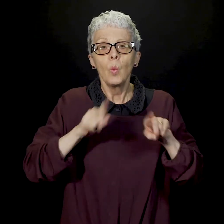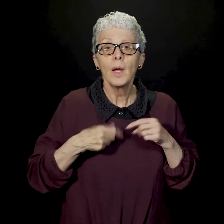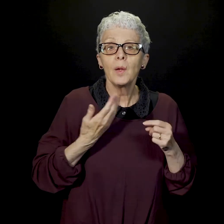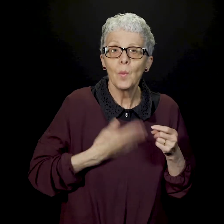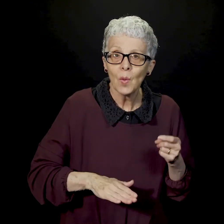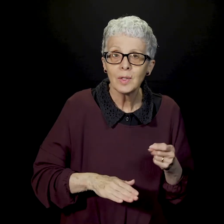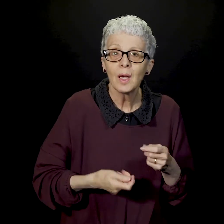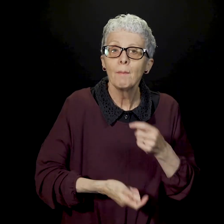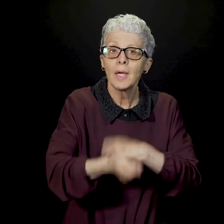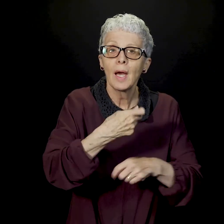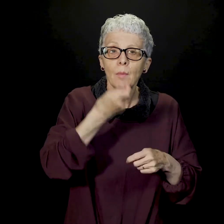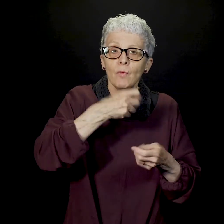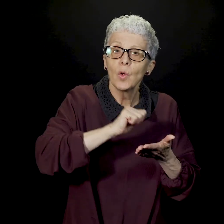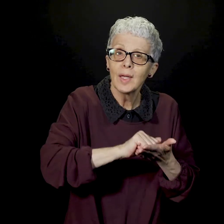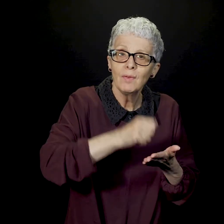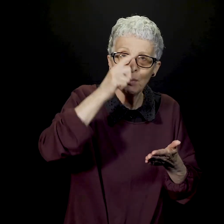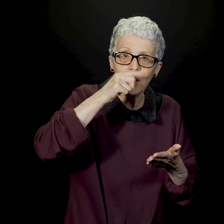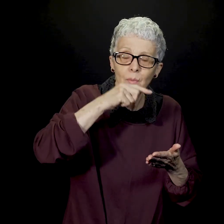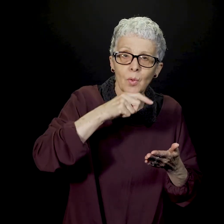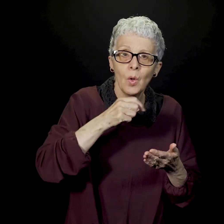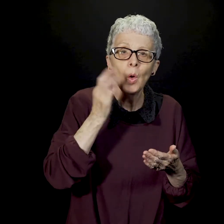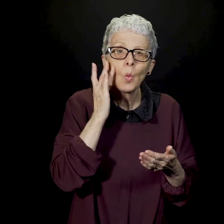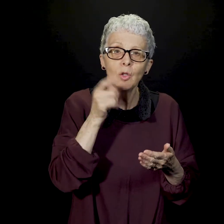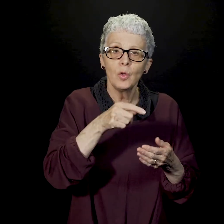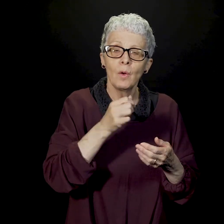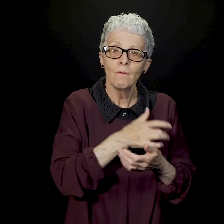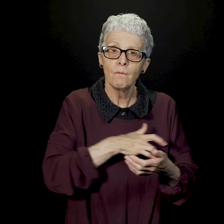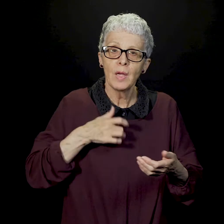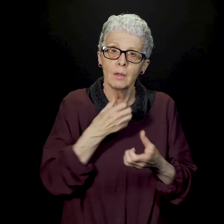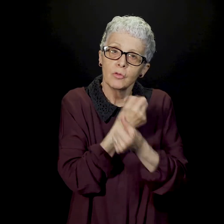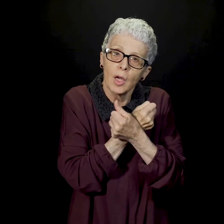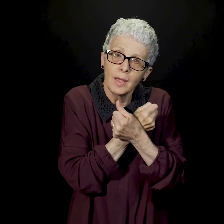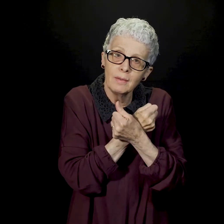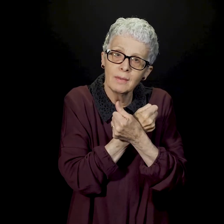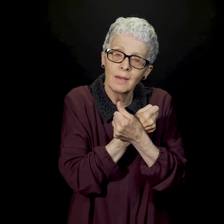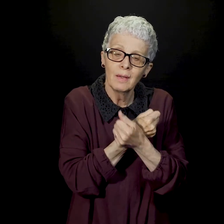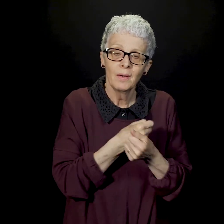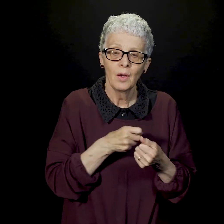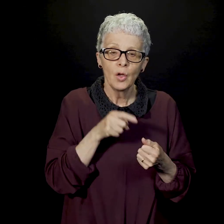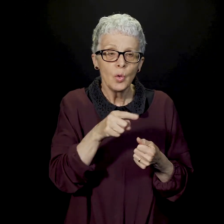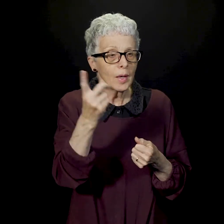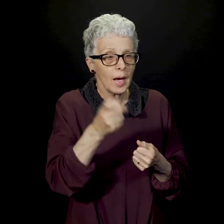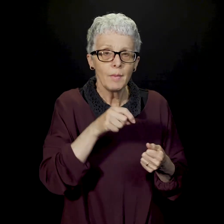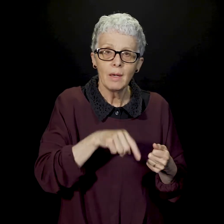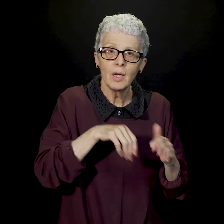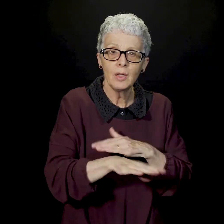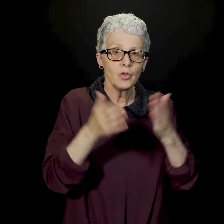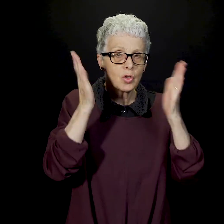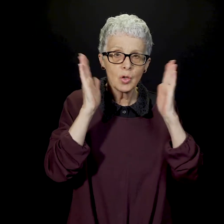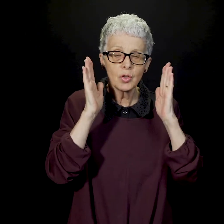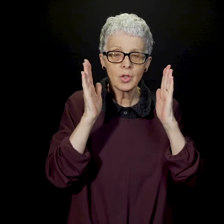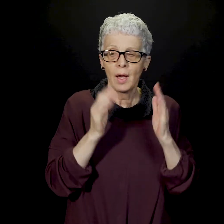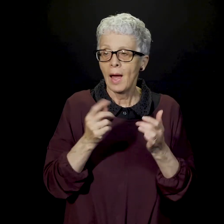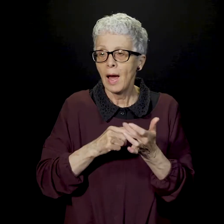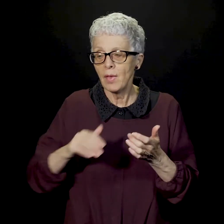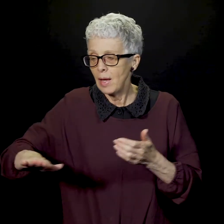for people in chains, don't we? Like, if you come here, you've got your home ground advantage. Like, if nowhere else in your life